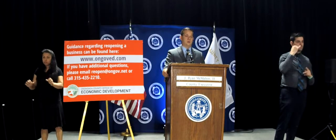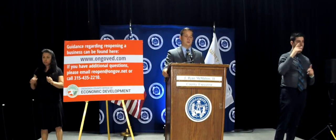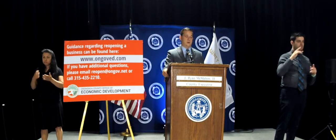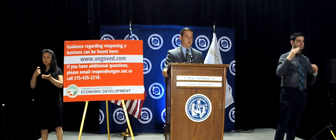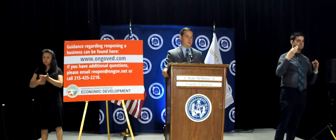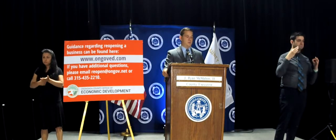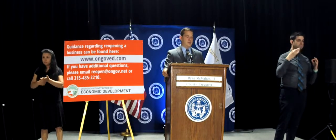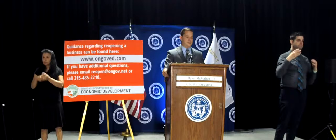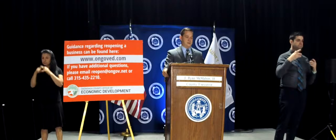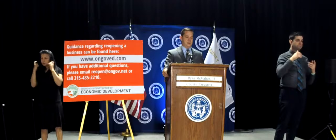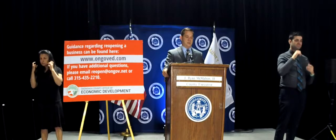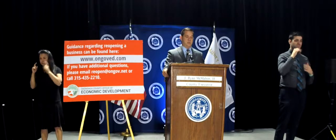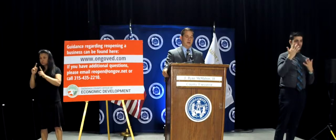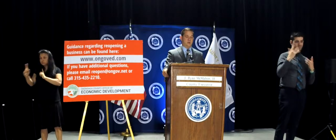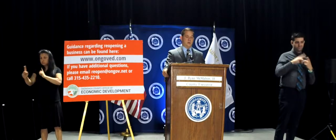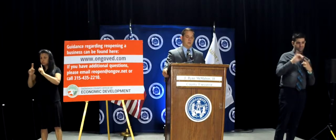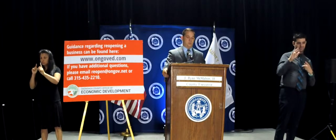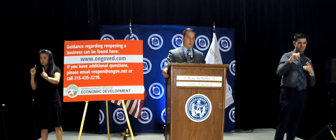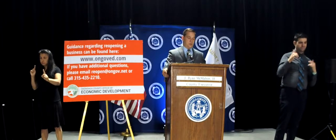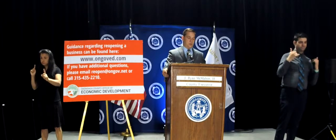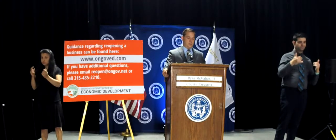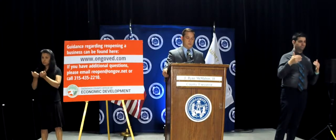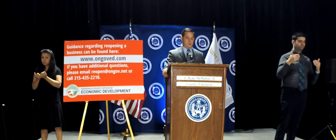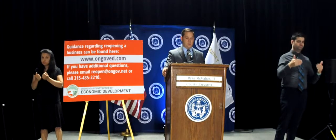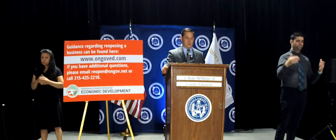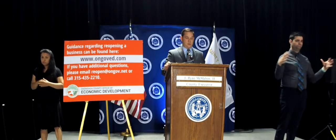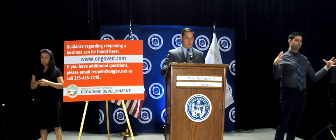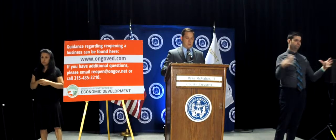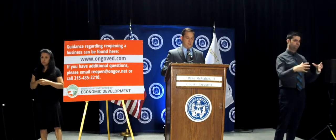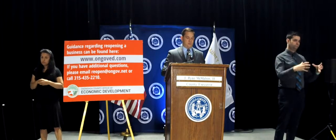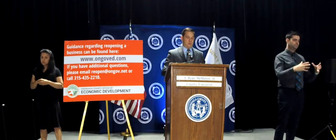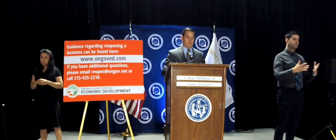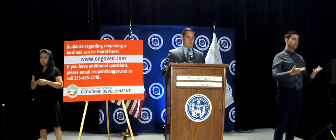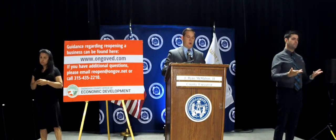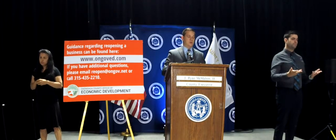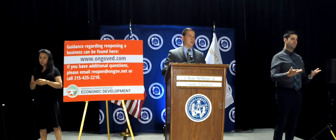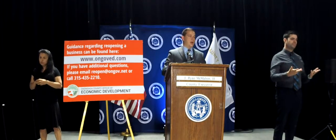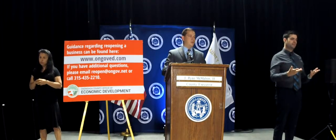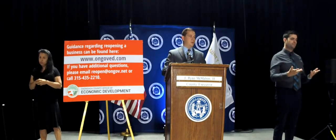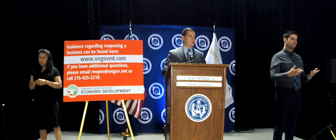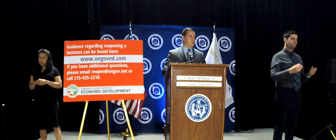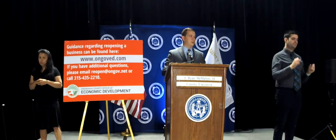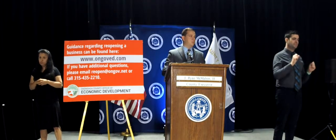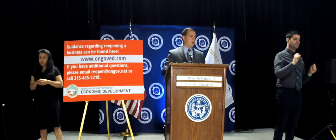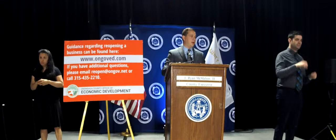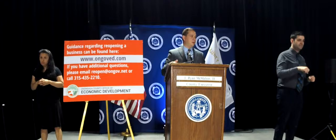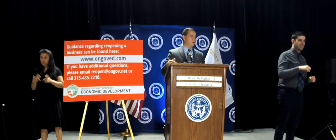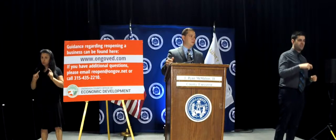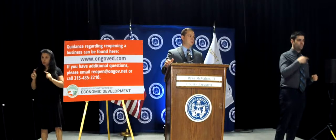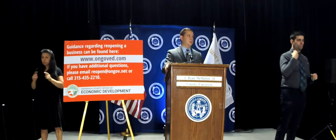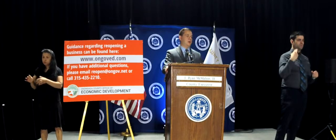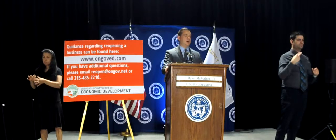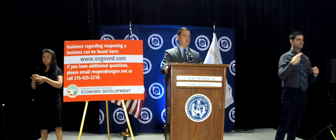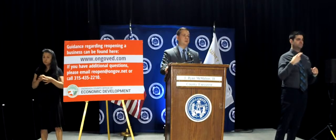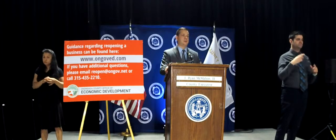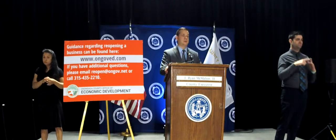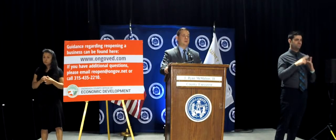I know that there are some events that get planned around the community, and there's different large gatherings that get